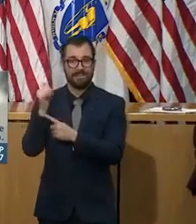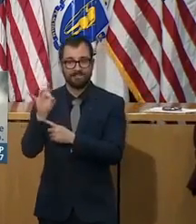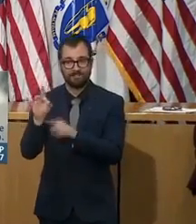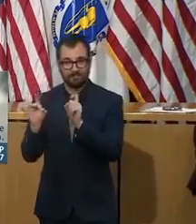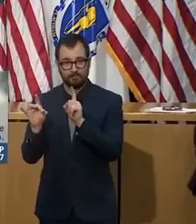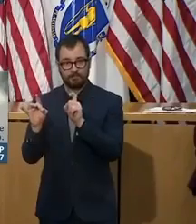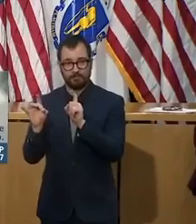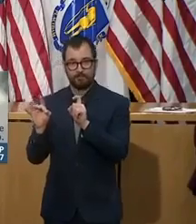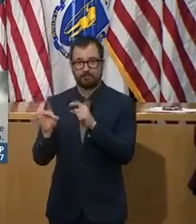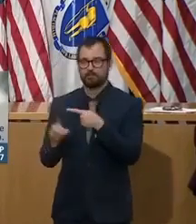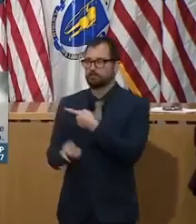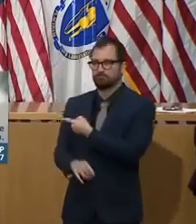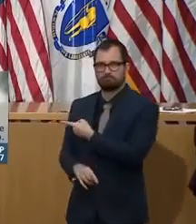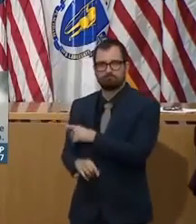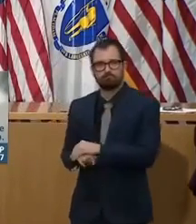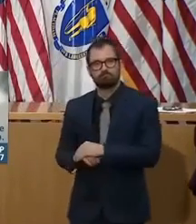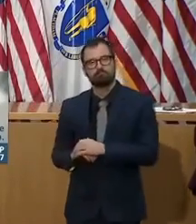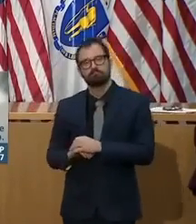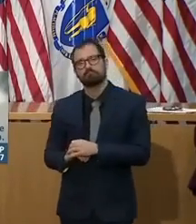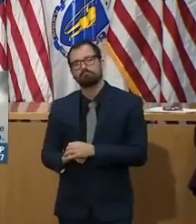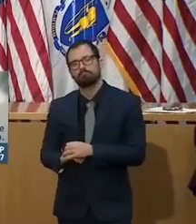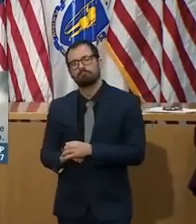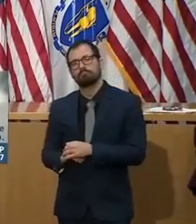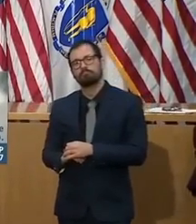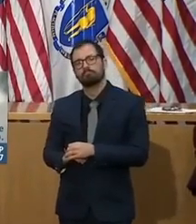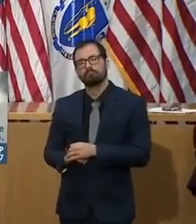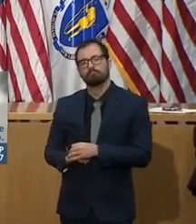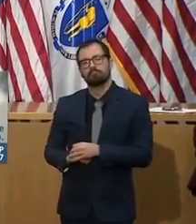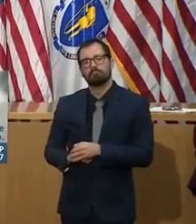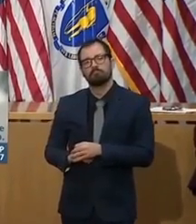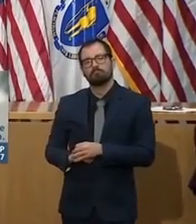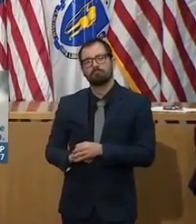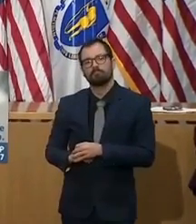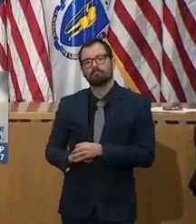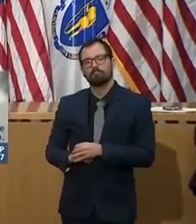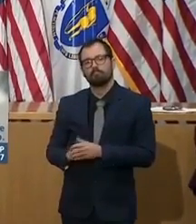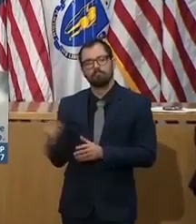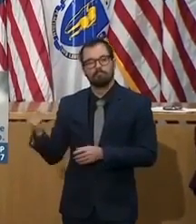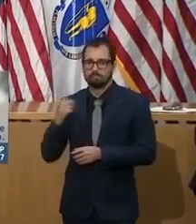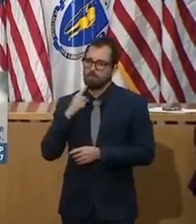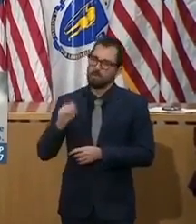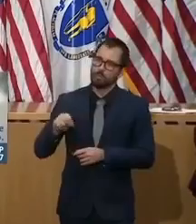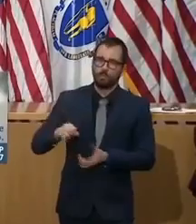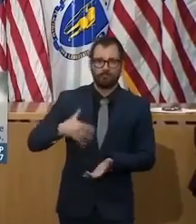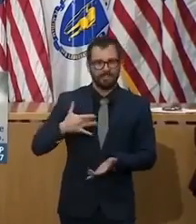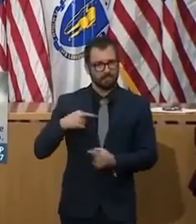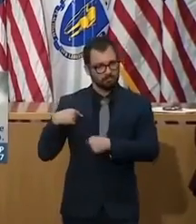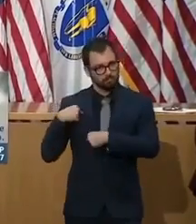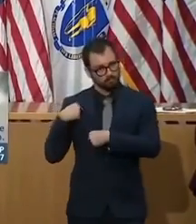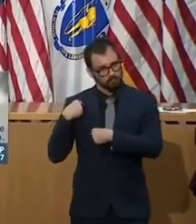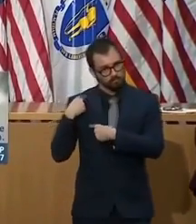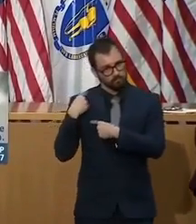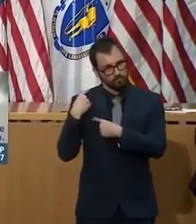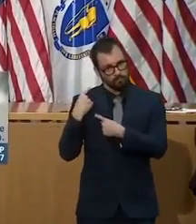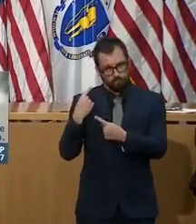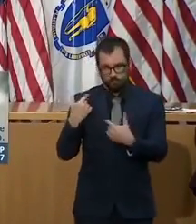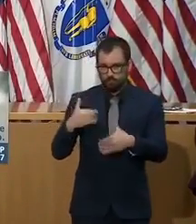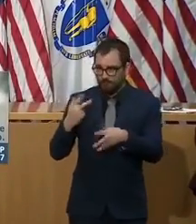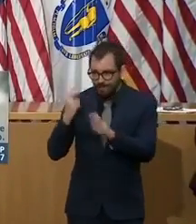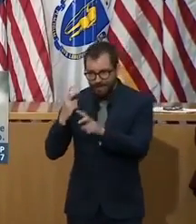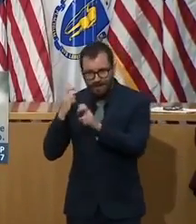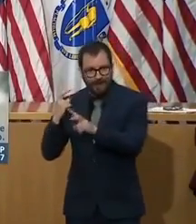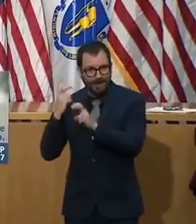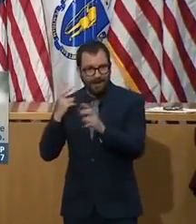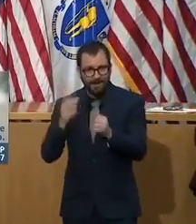we have plateaued, but we've stayed at a very high level with respect to hospitalizations around COVID-19, which is a key